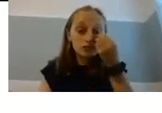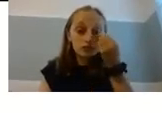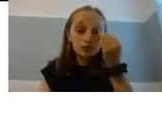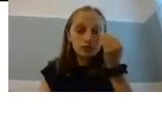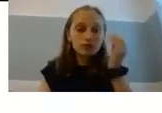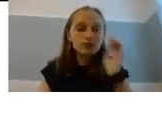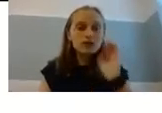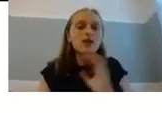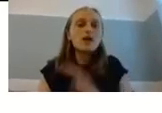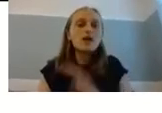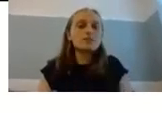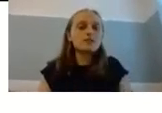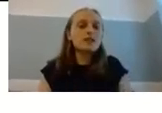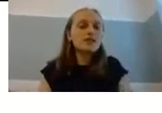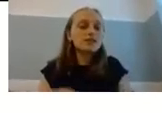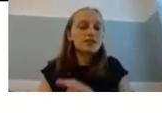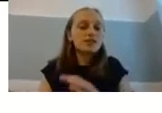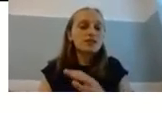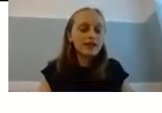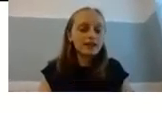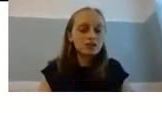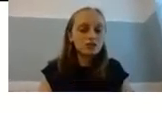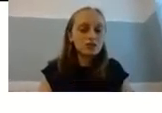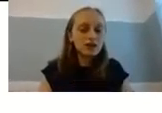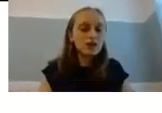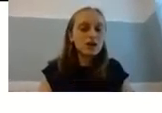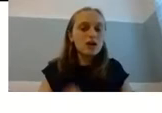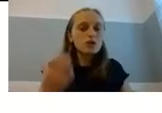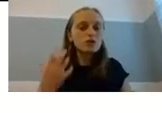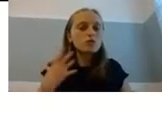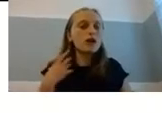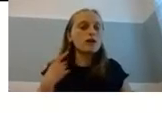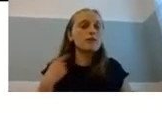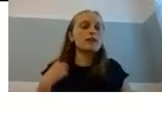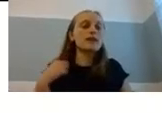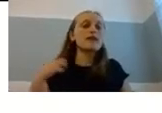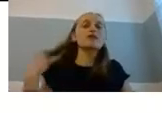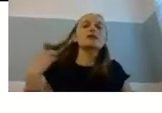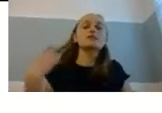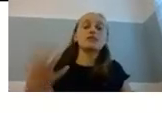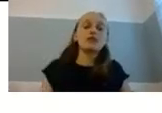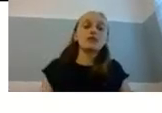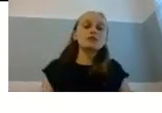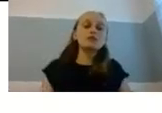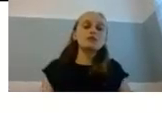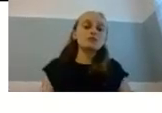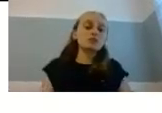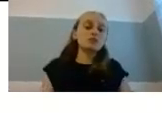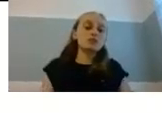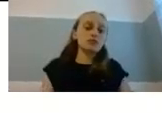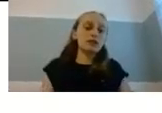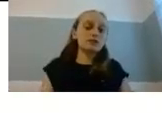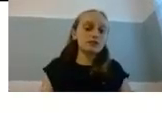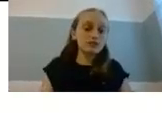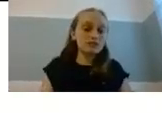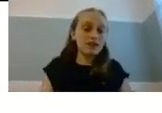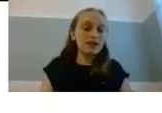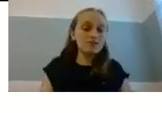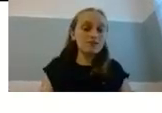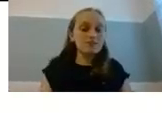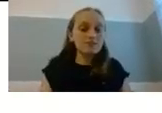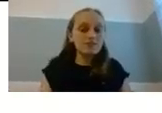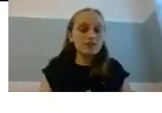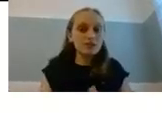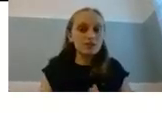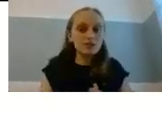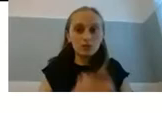create a true community um the deaf and hearing met halfway and it shows how when you make an effort as a hearing person to learn the language of the deaf